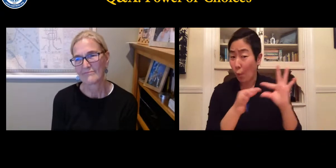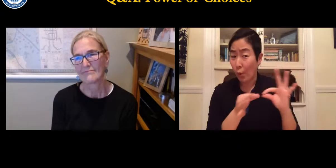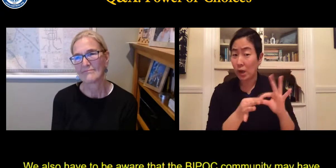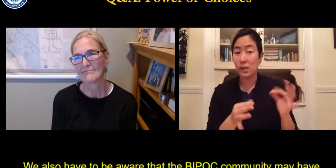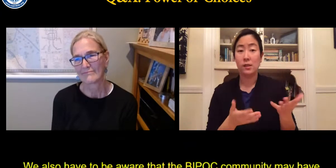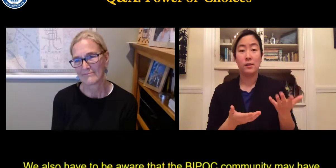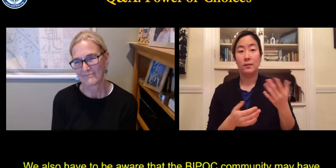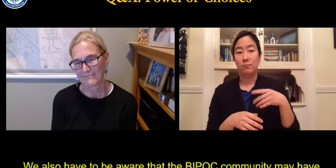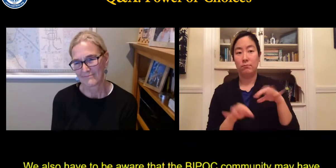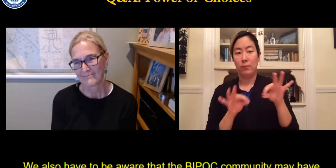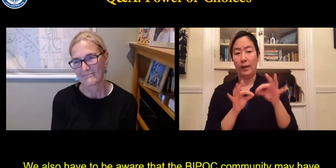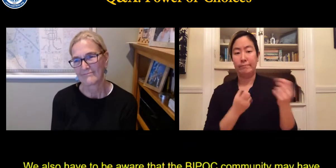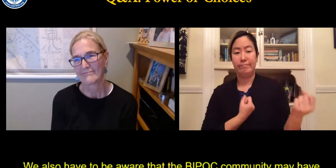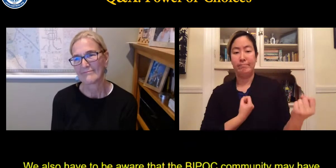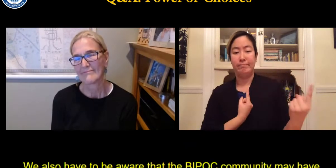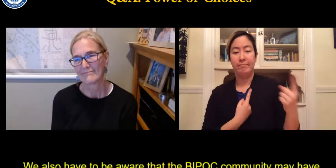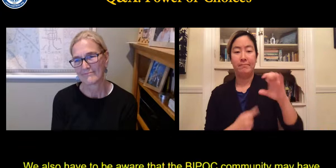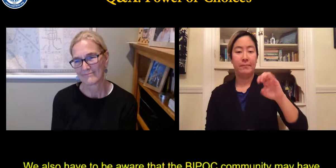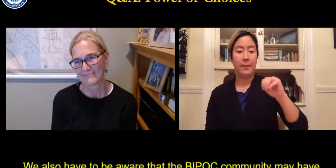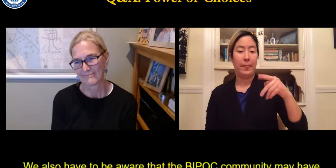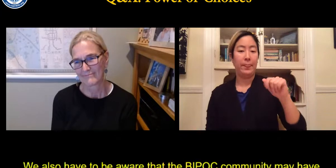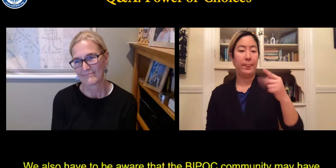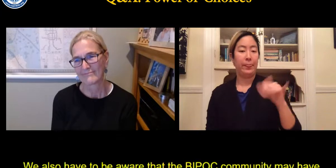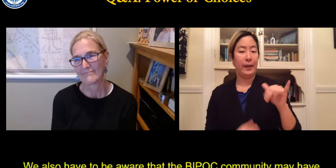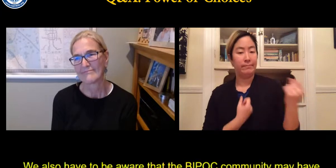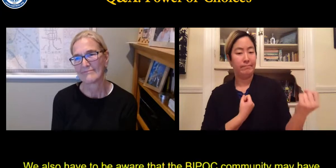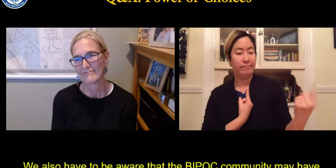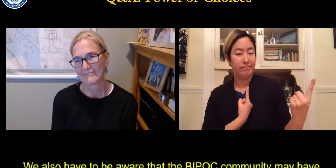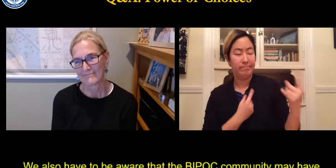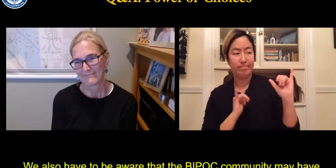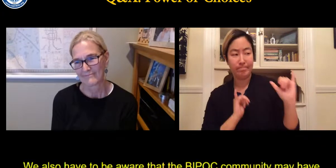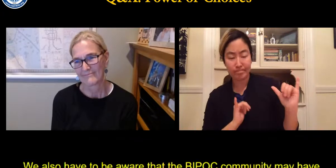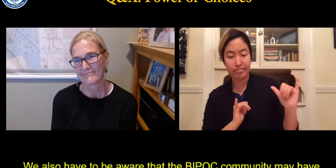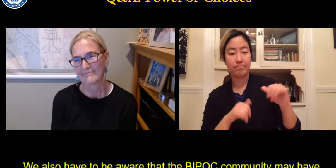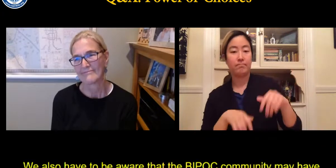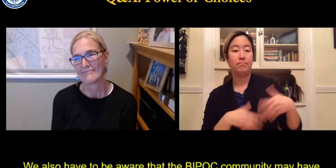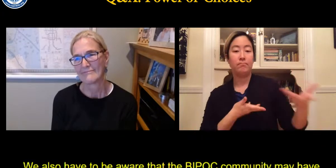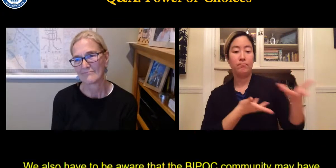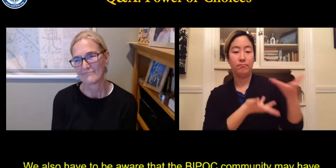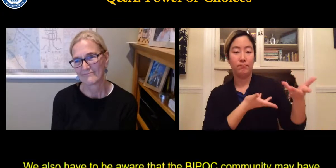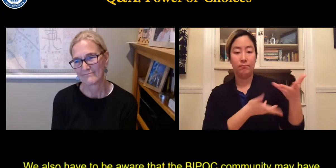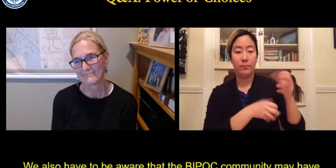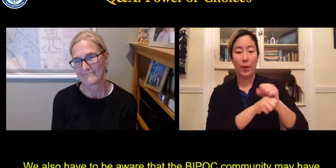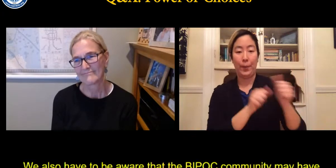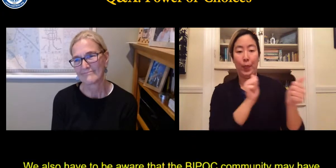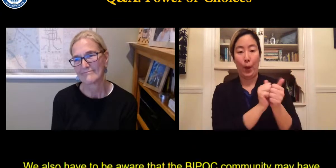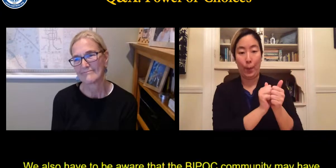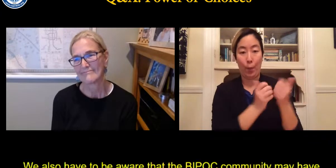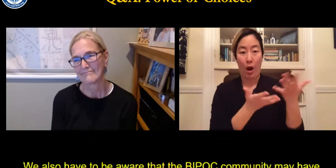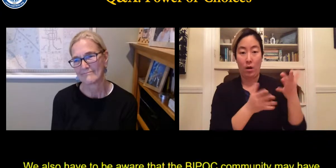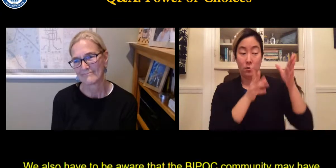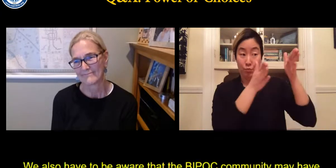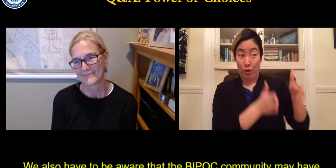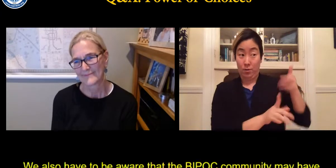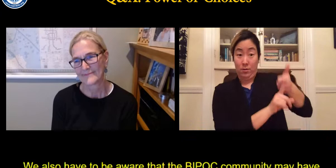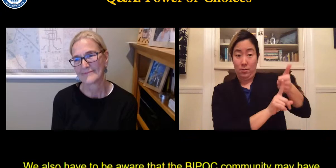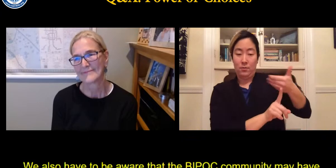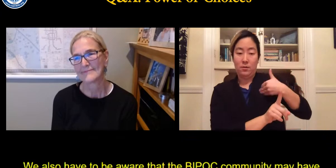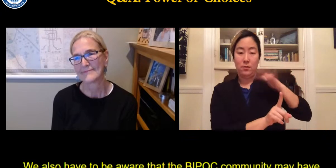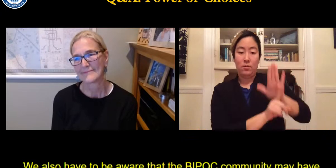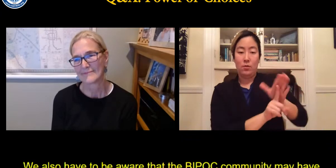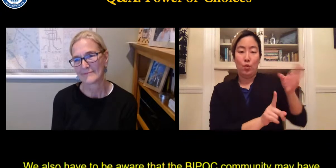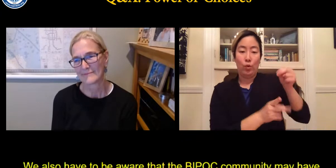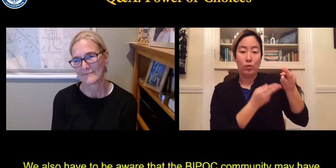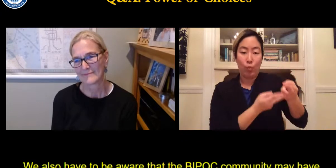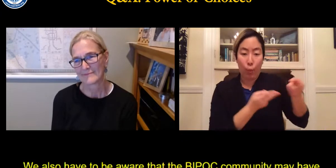to be compassionate in our approach. We want to be gentle, and we want to show empathy and empathize with